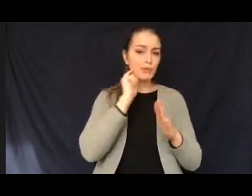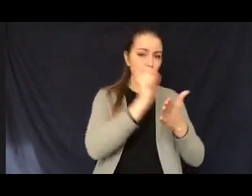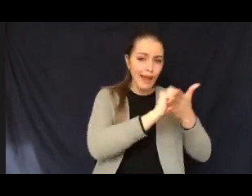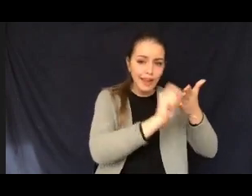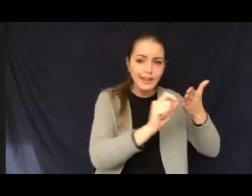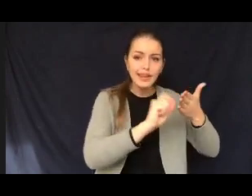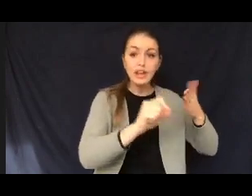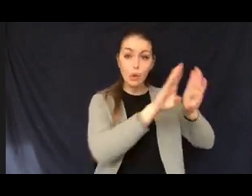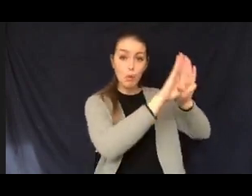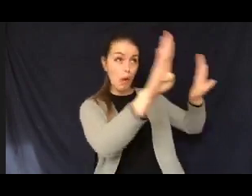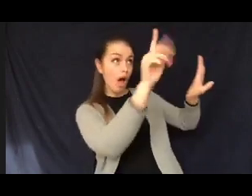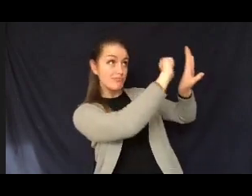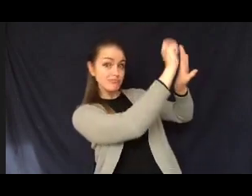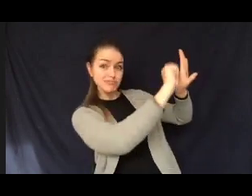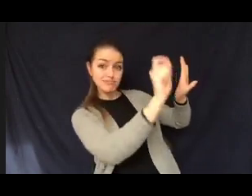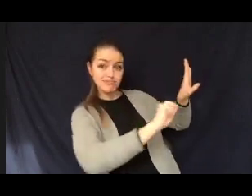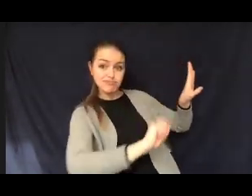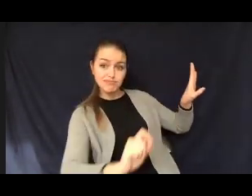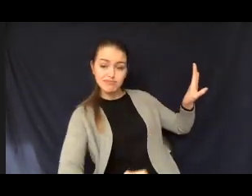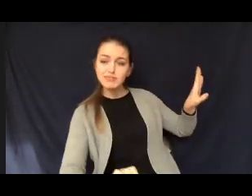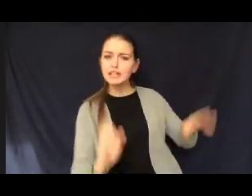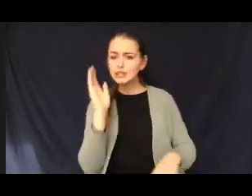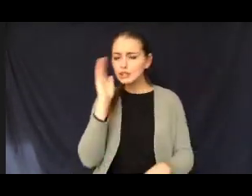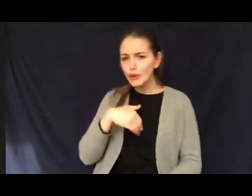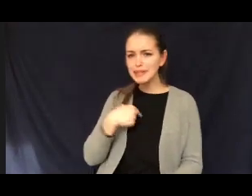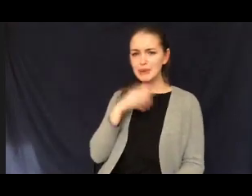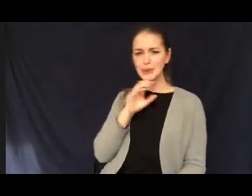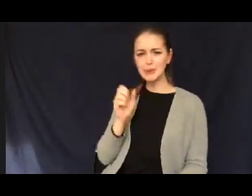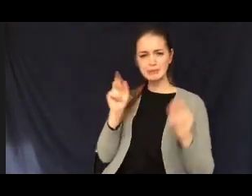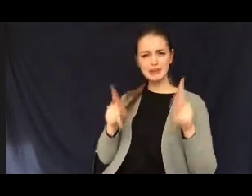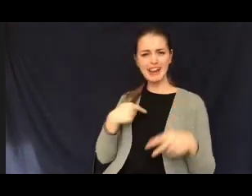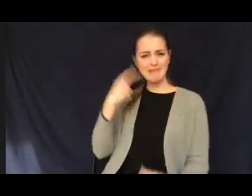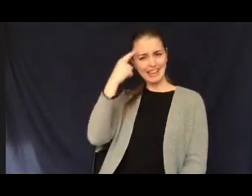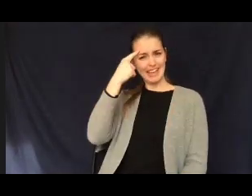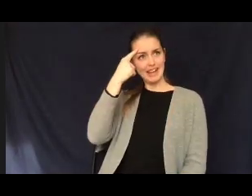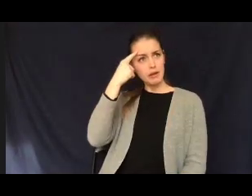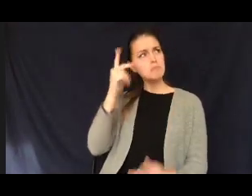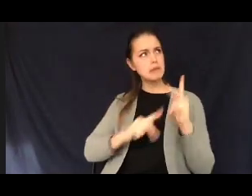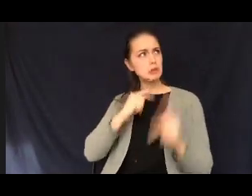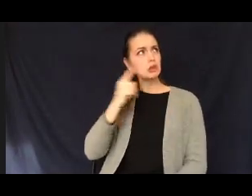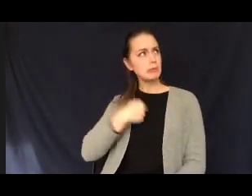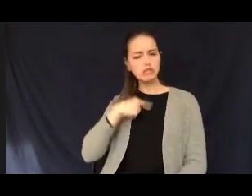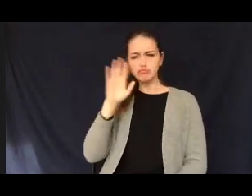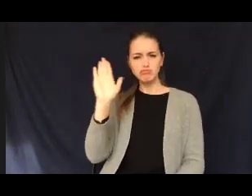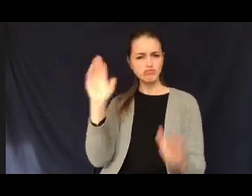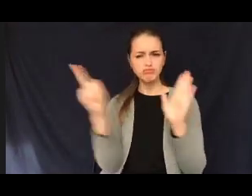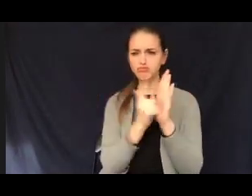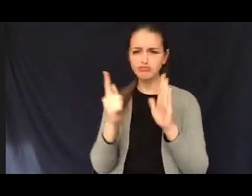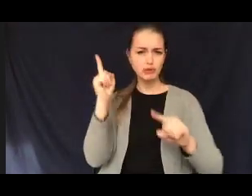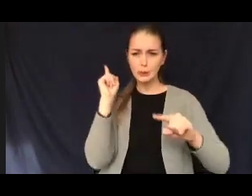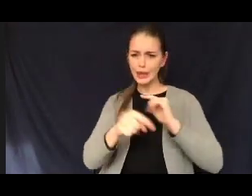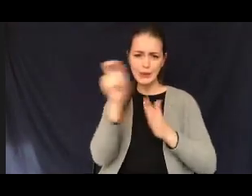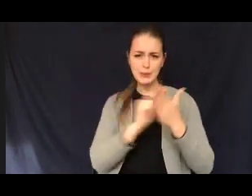can just, write on the and walls. that's and- what's so strange, being Yeah. an older person, it's Right. like, wait a minute, we were taught not to write on the walls, now they can.